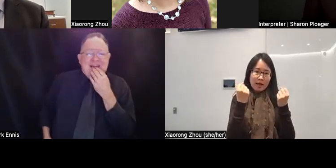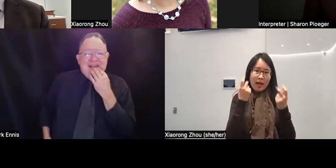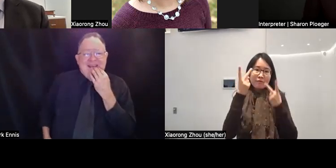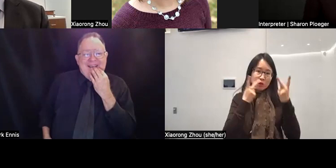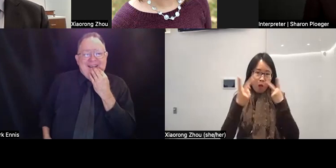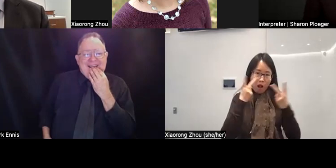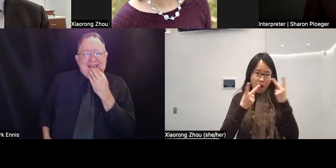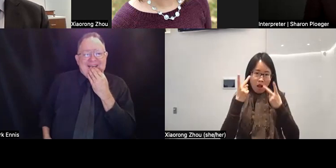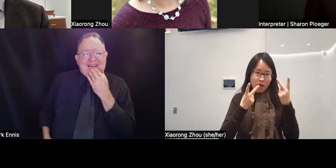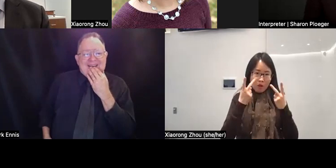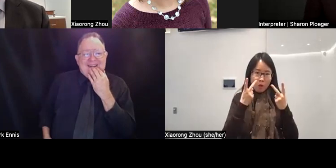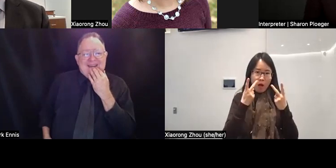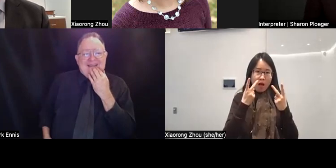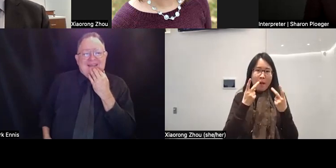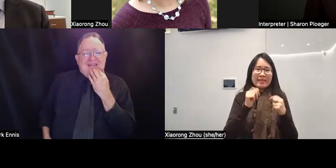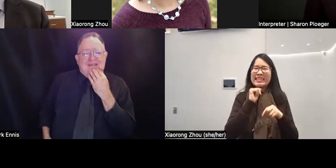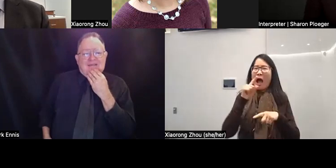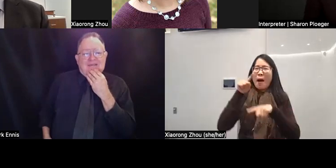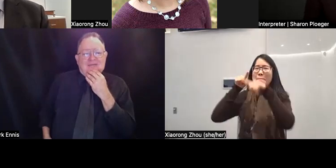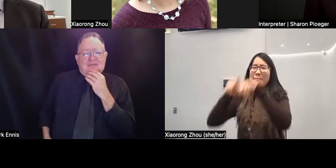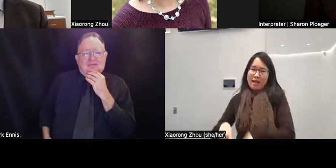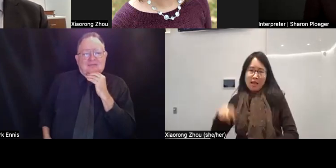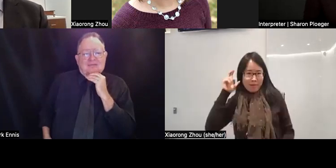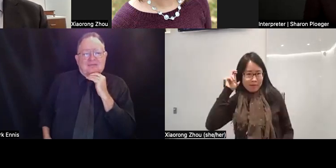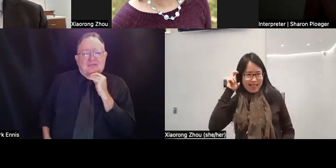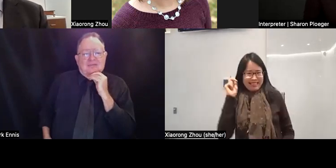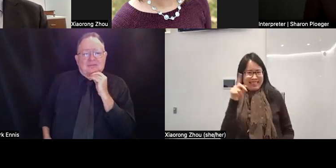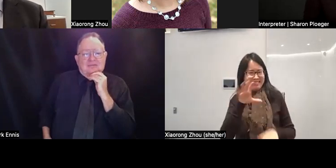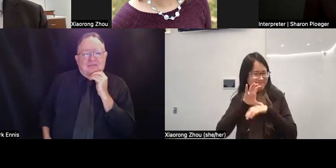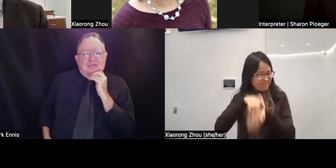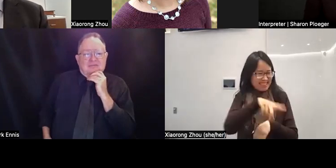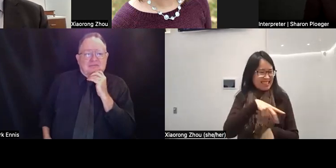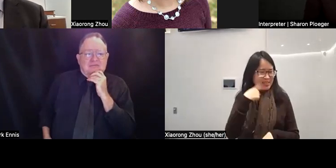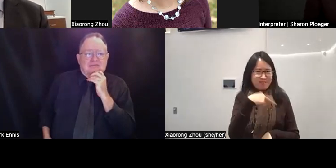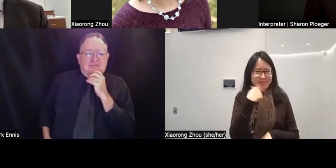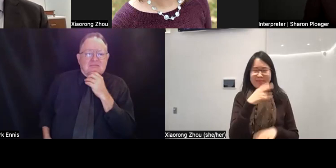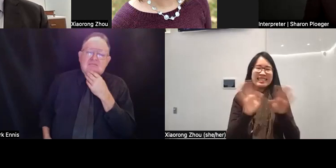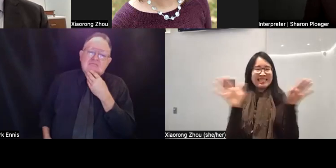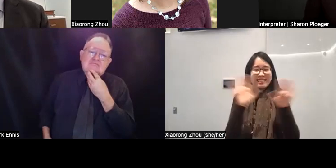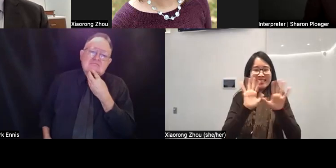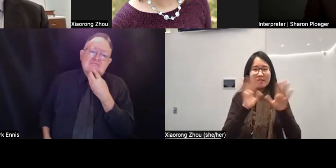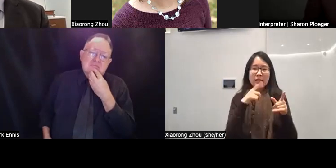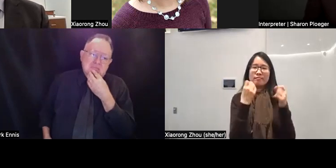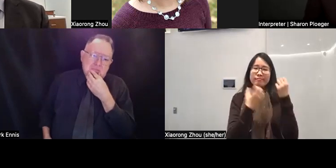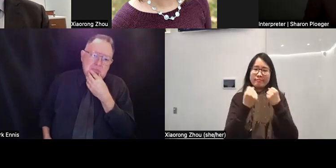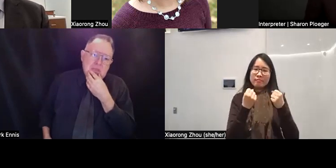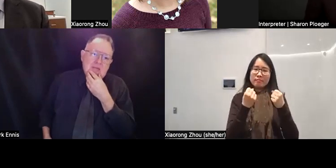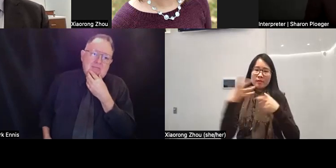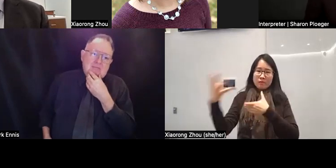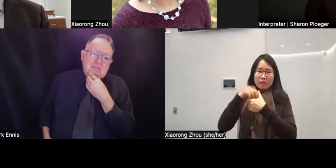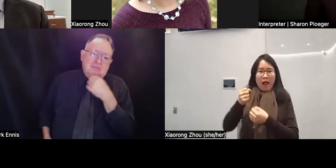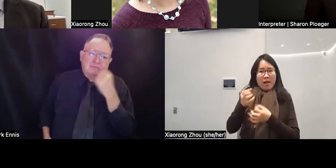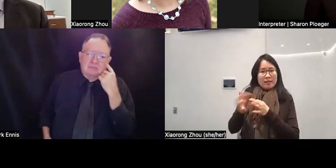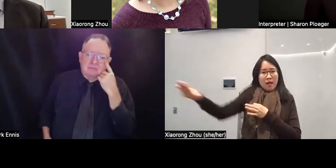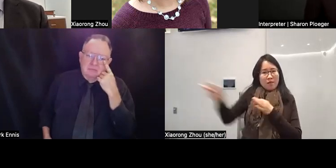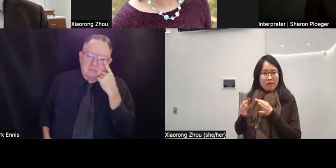Whether that is through sign, through visual opportunities, but not dependent on audio and just listening or lip